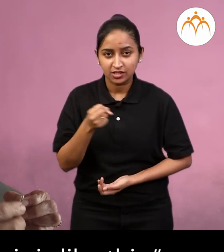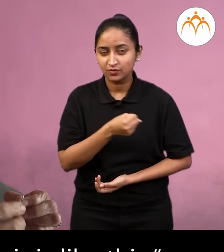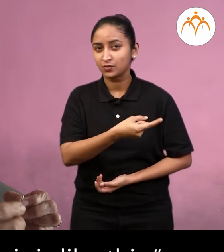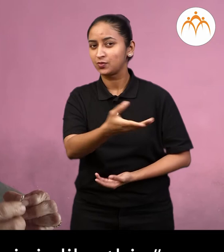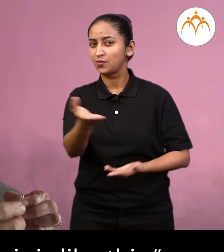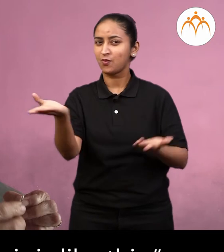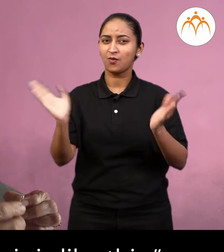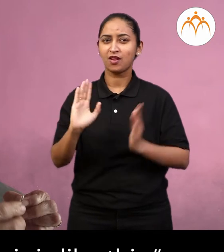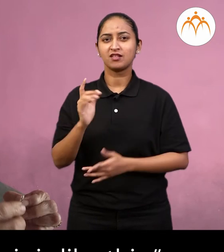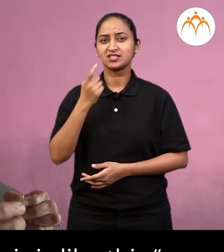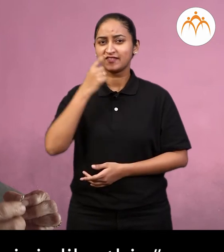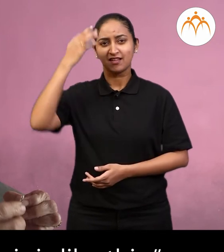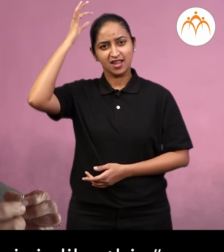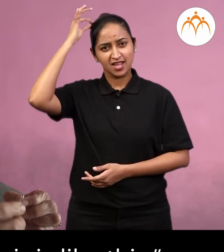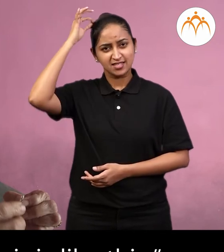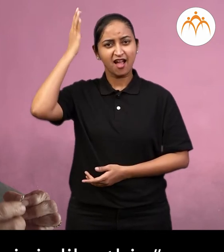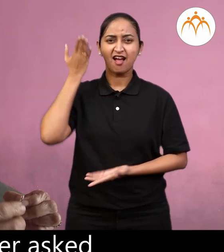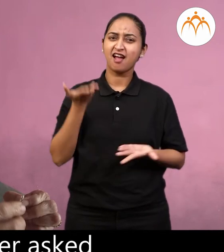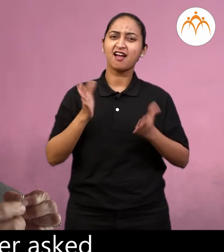person's hair is like this.